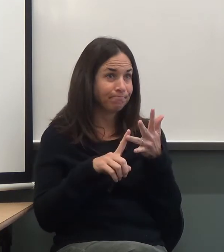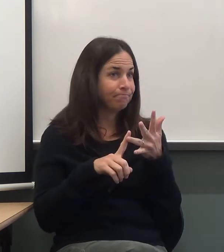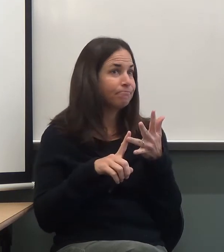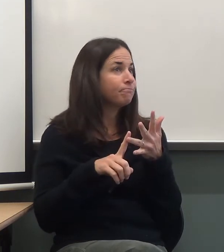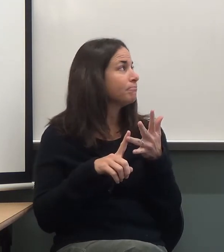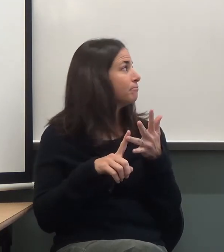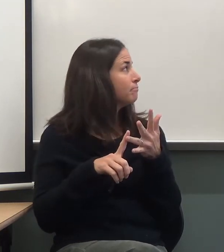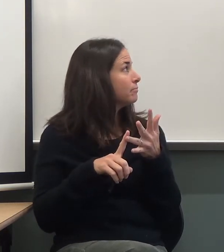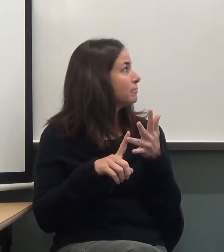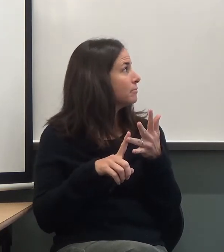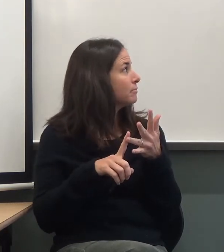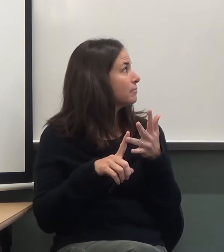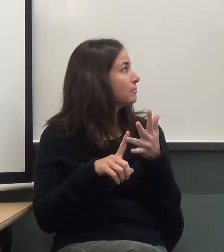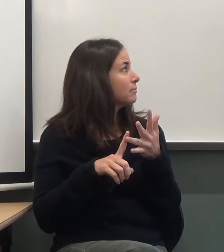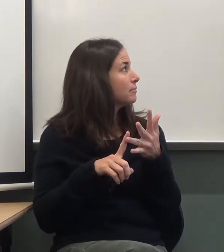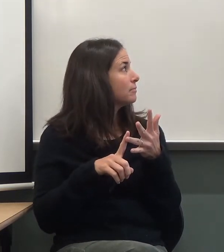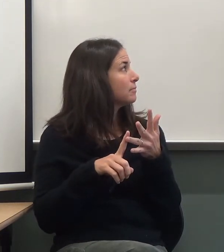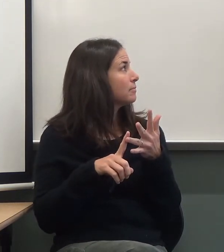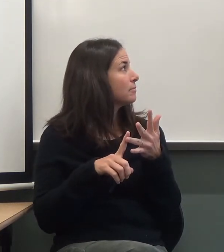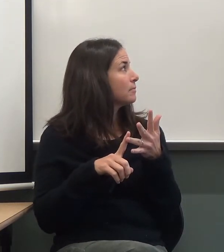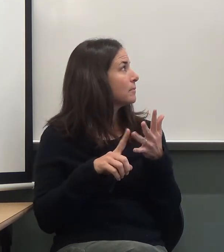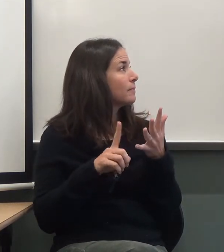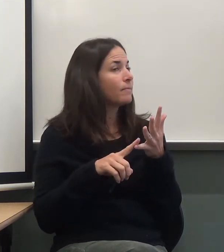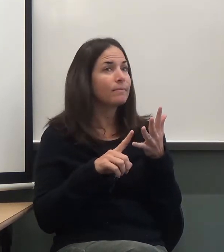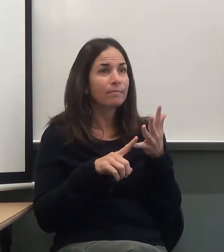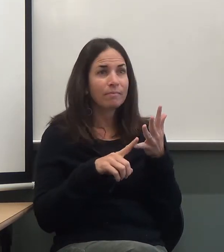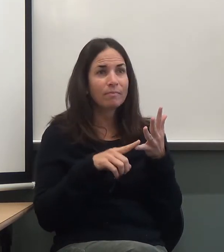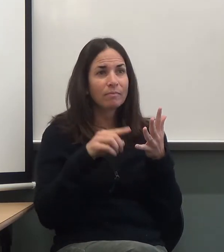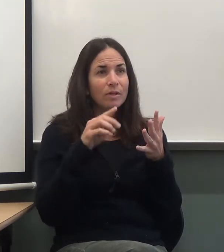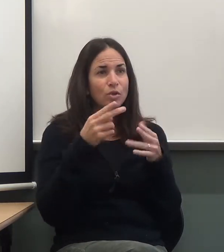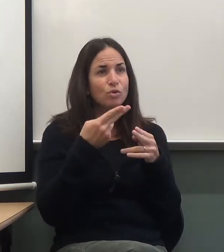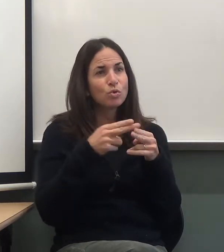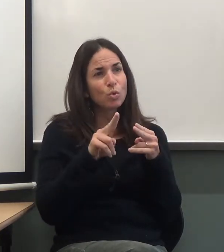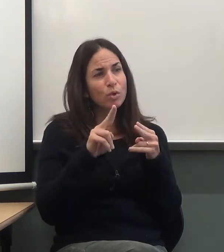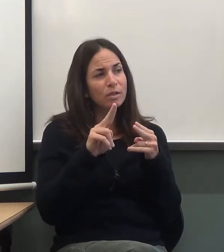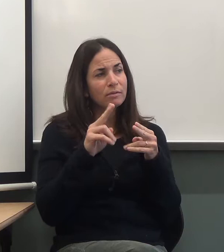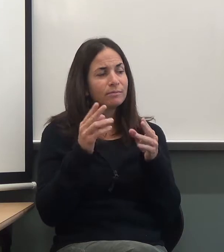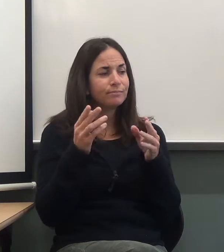and you'll have a short, I'm going to say we'll call it a short